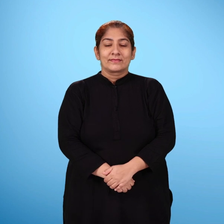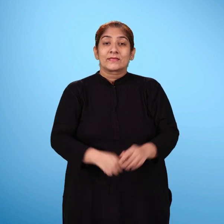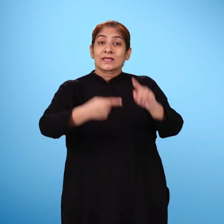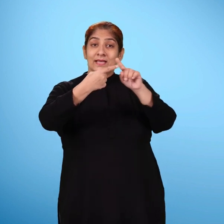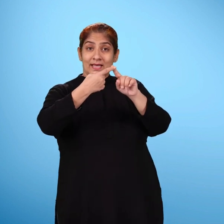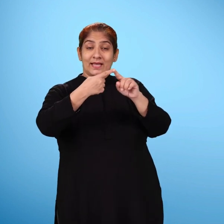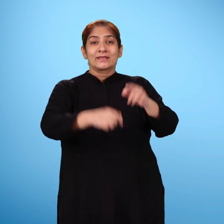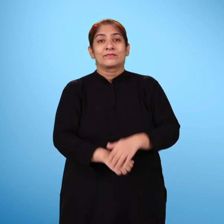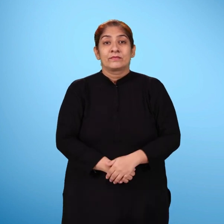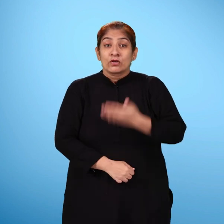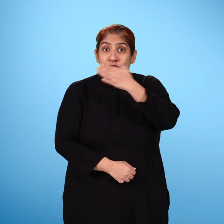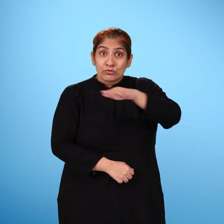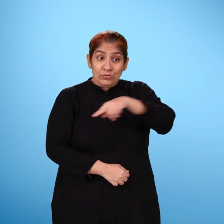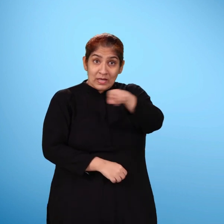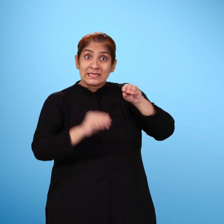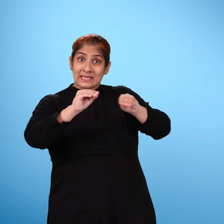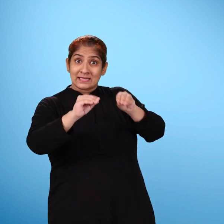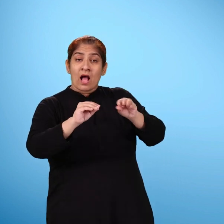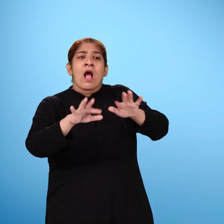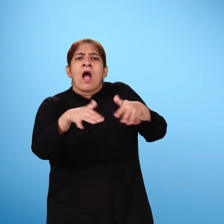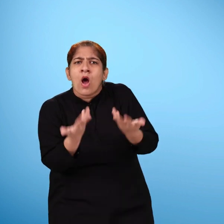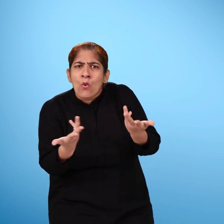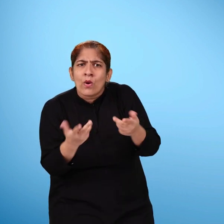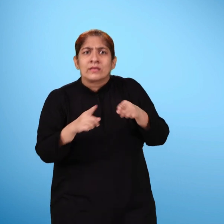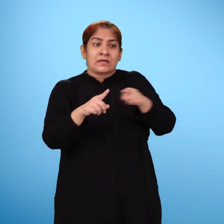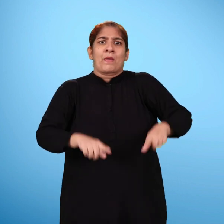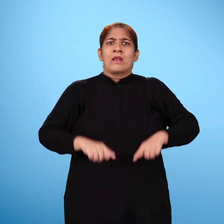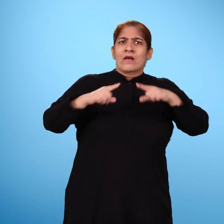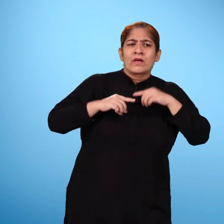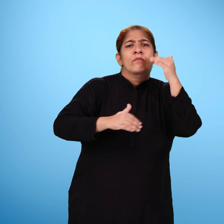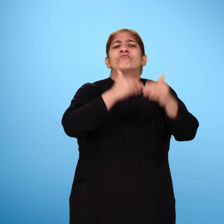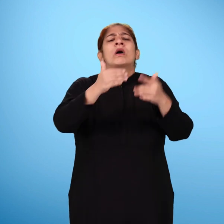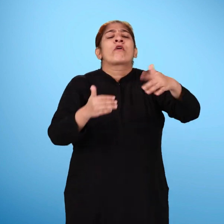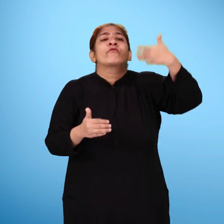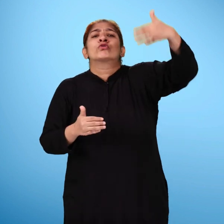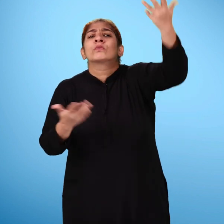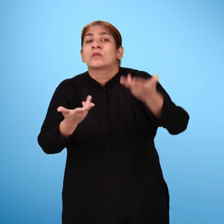Option E. Prepare students to earn their livelihood.